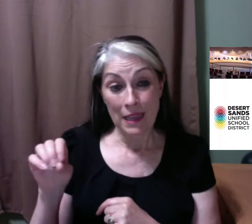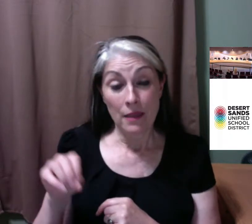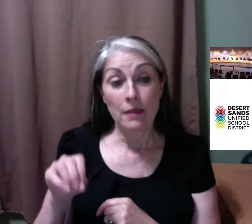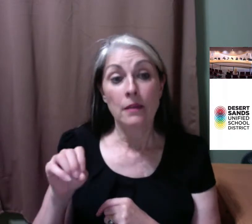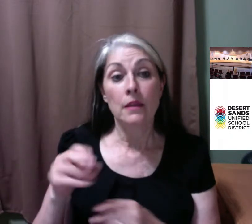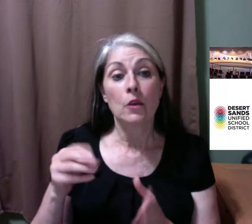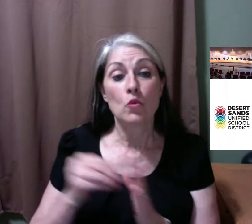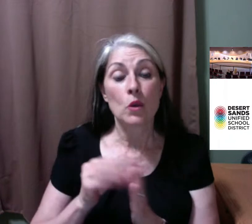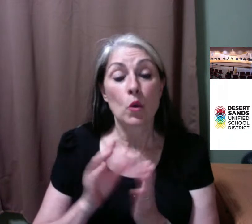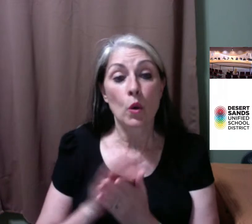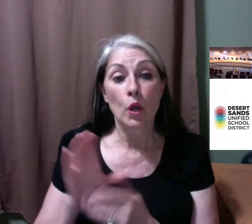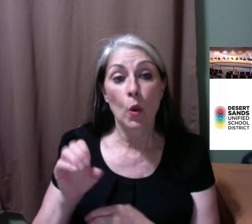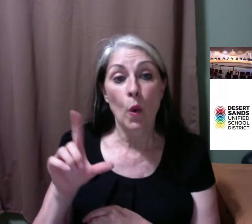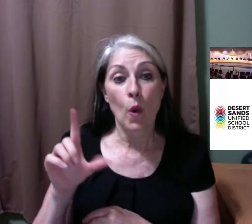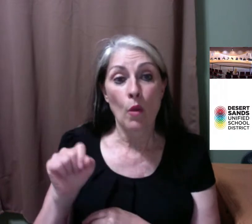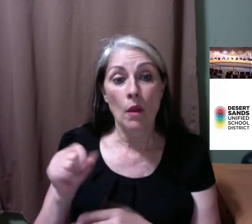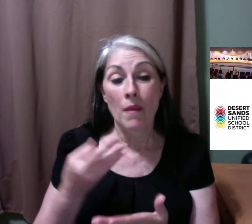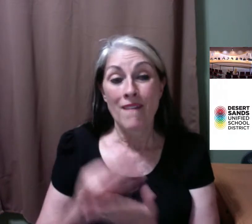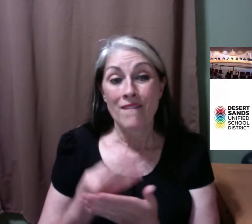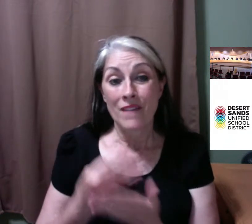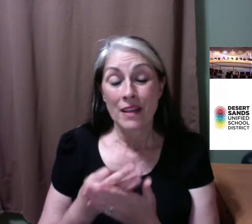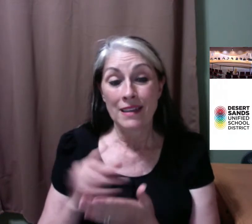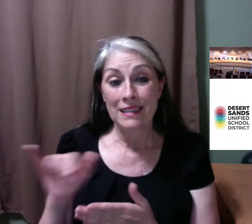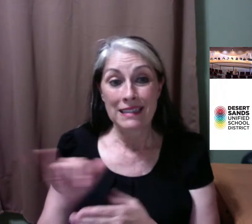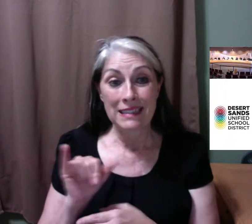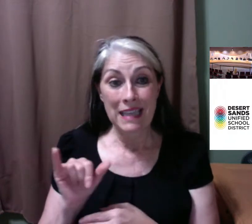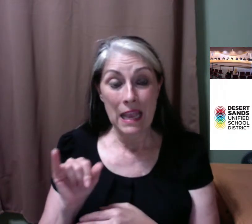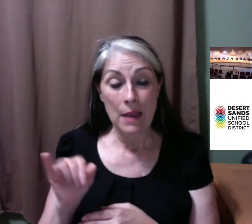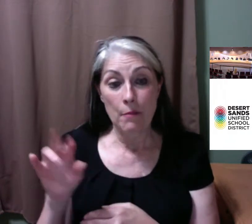COLA, but it was also funded at that same rate.